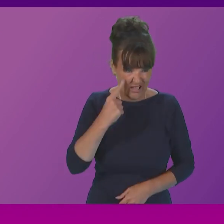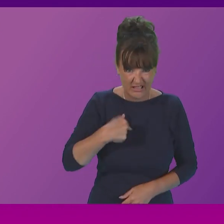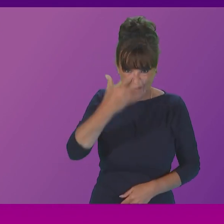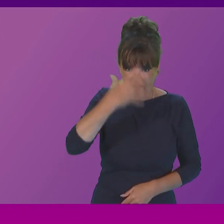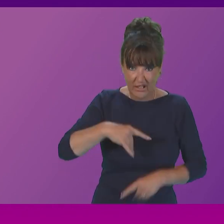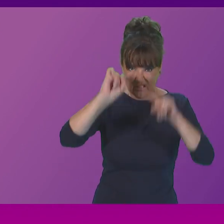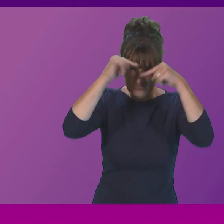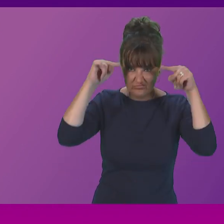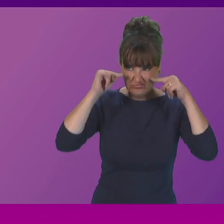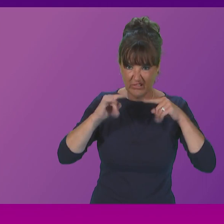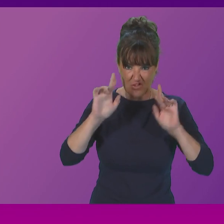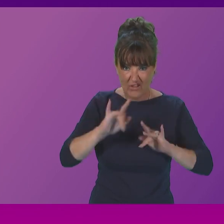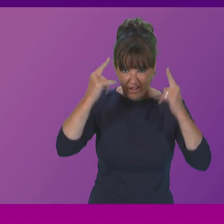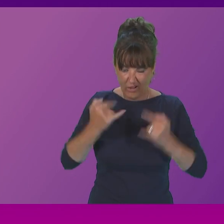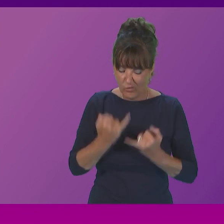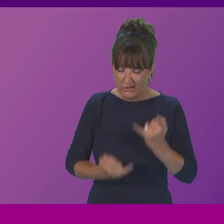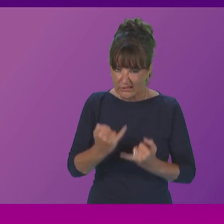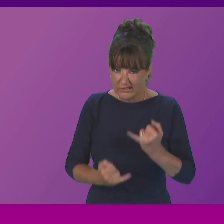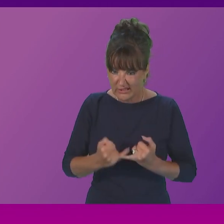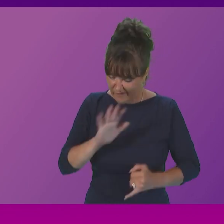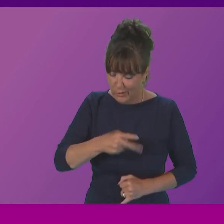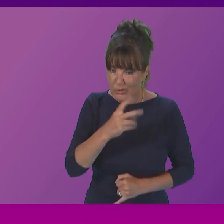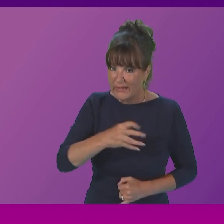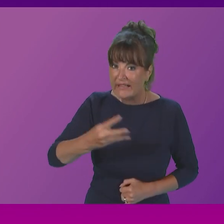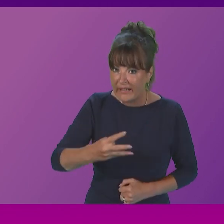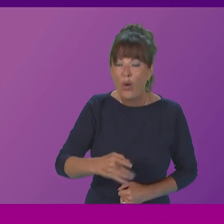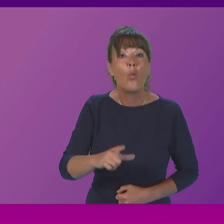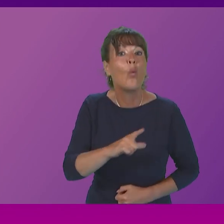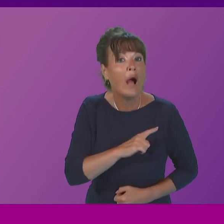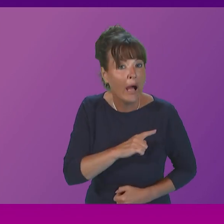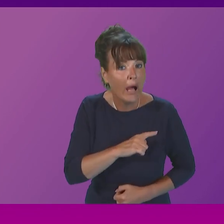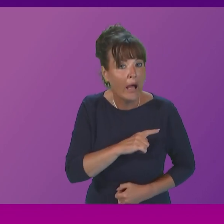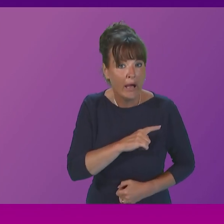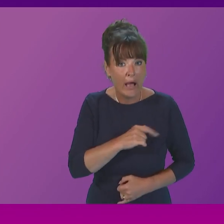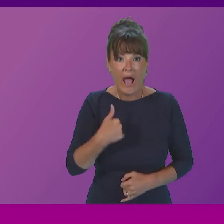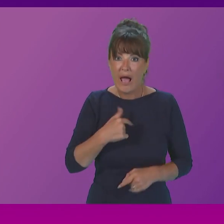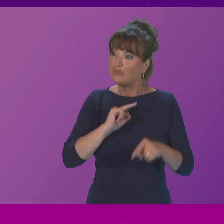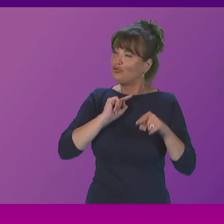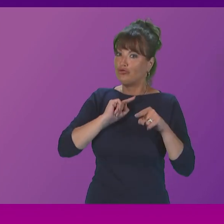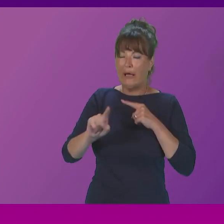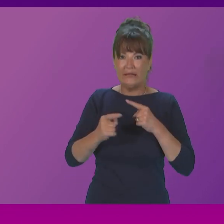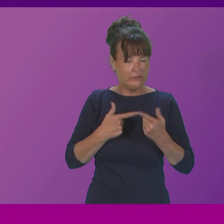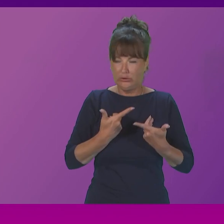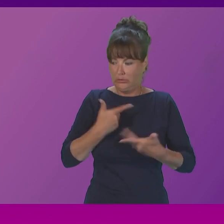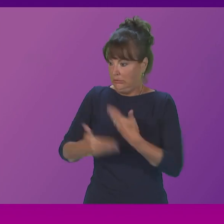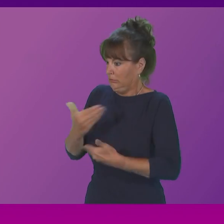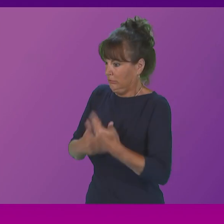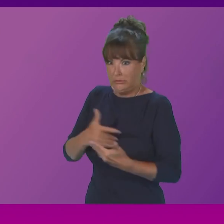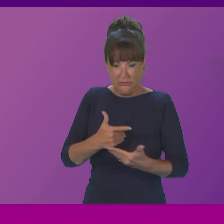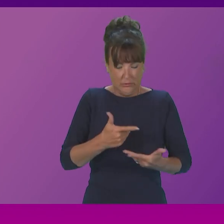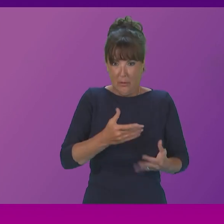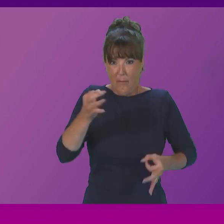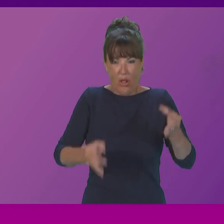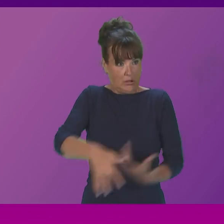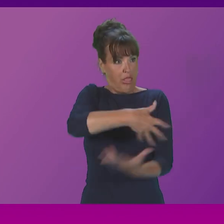lines and grey hairs that I have since 2019, largely trying to work around volatile politics. So hopefully I